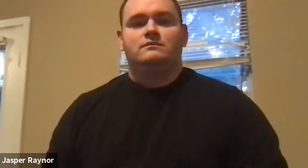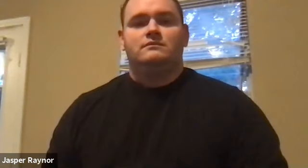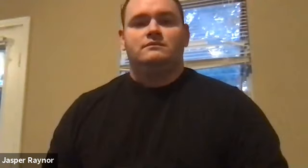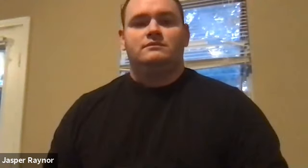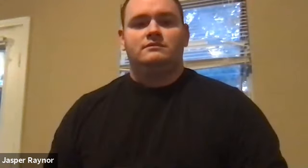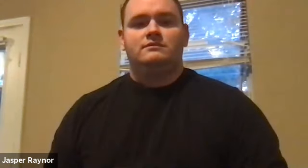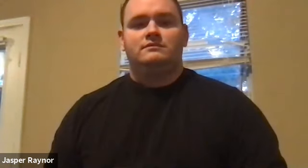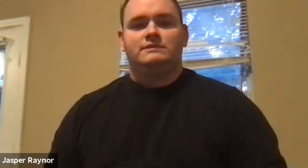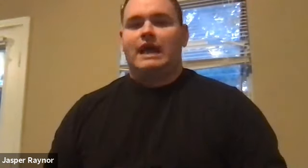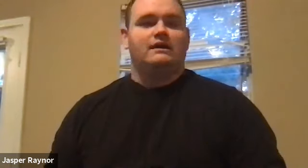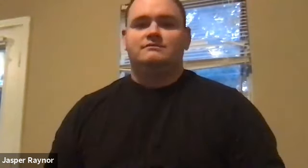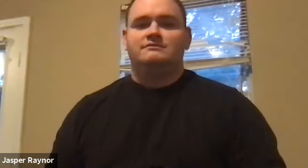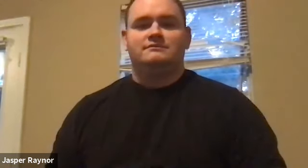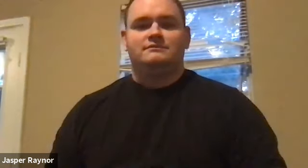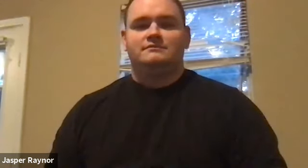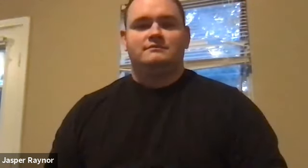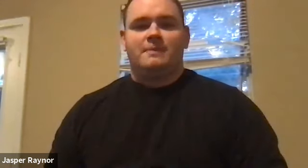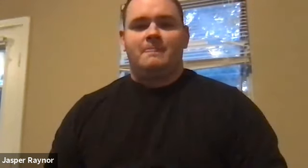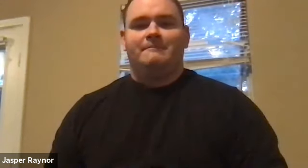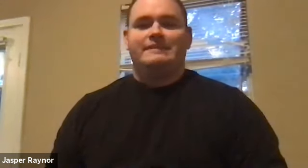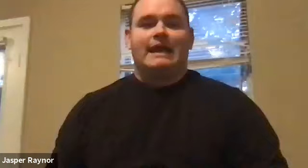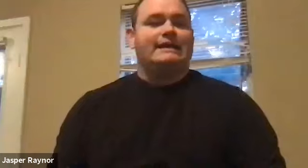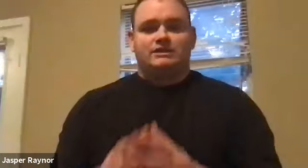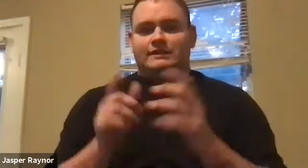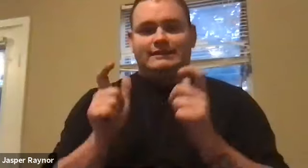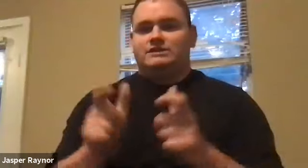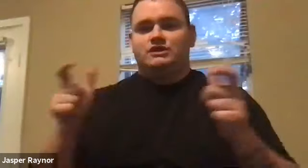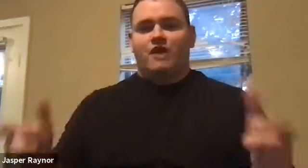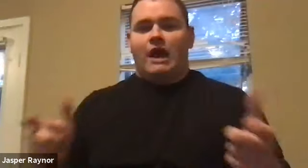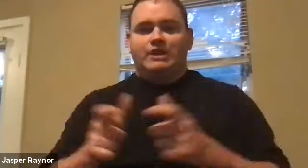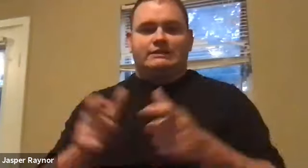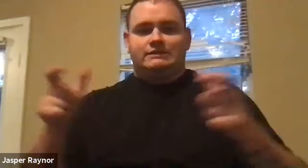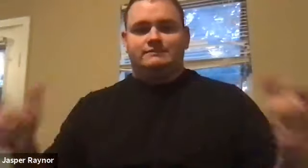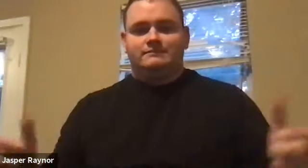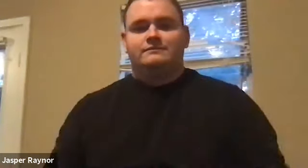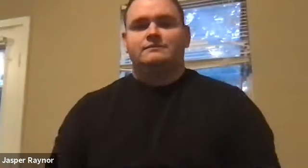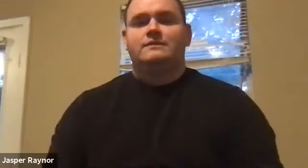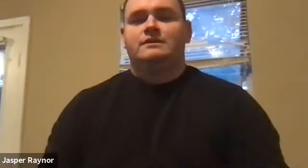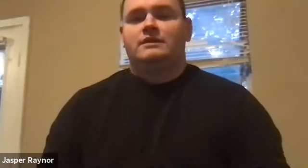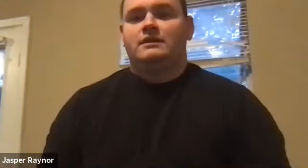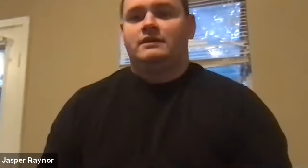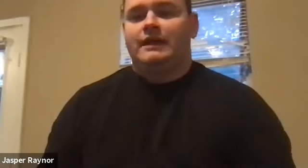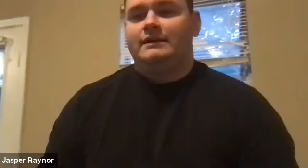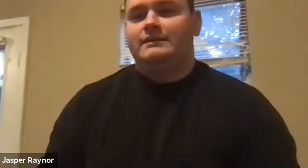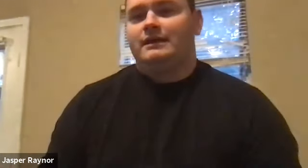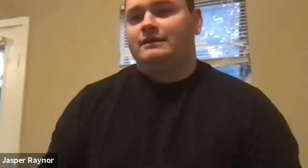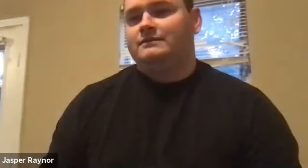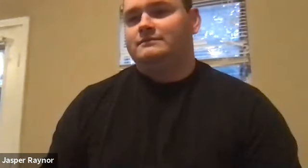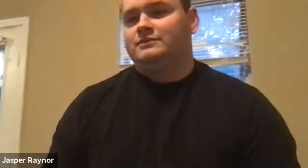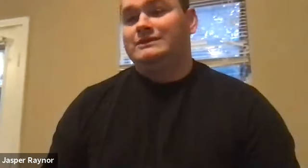you, unless you were talking about an object. Okay. Yeah, this is just for objects. Okay. And you can say